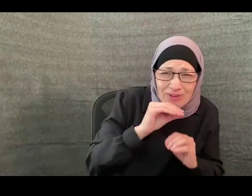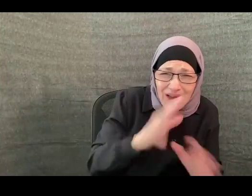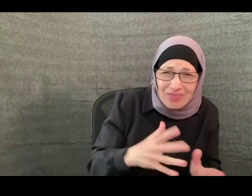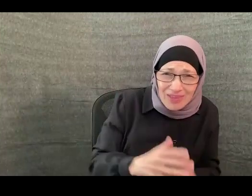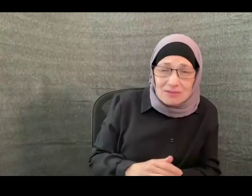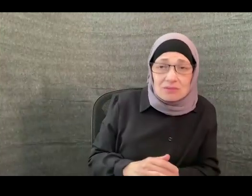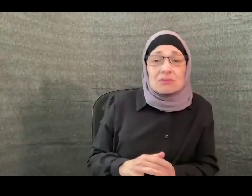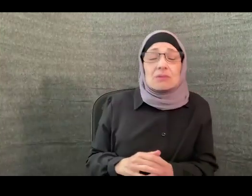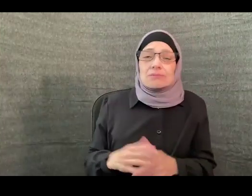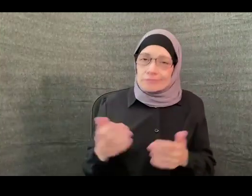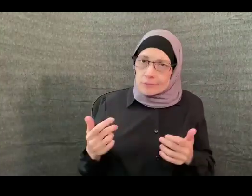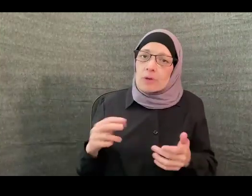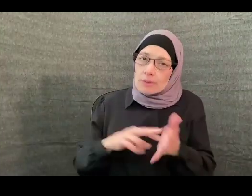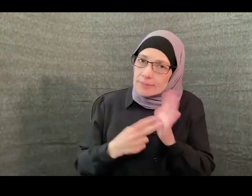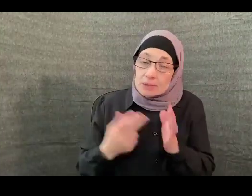and others.